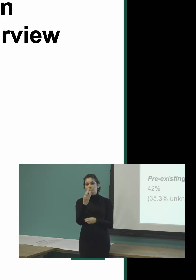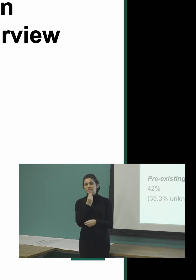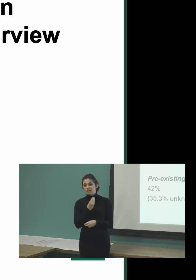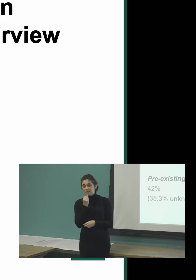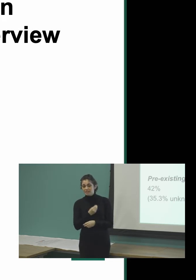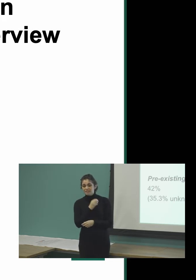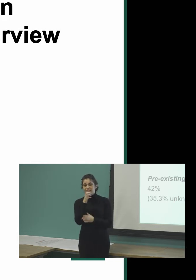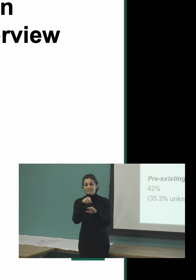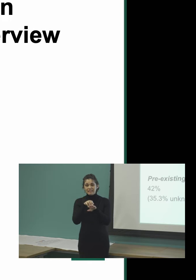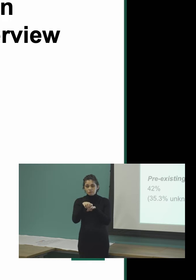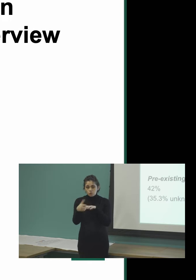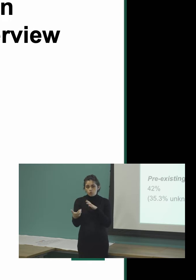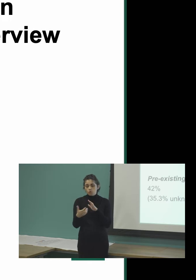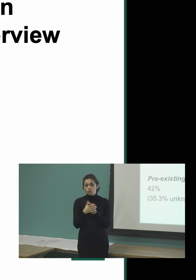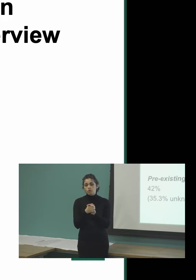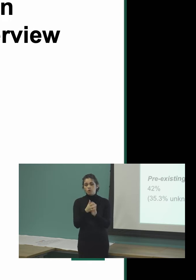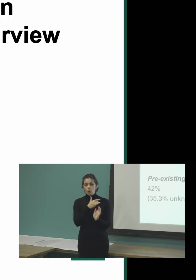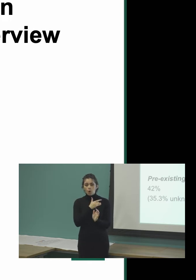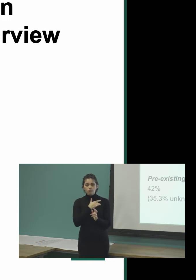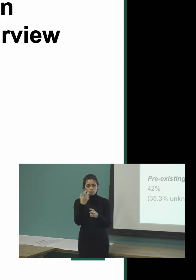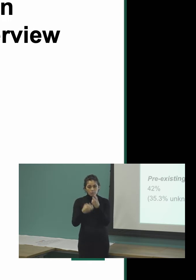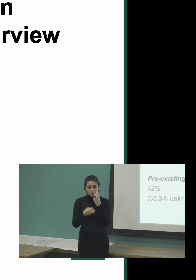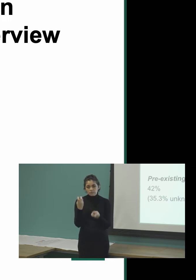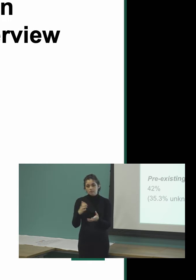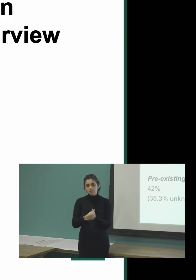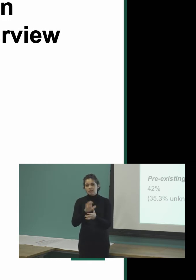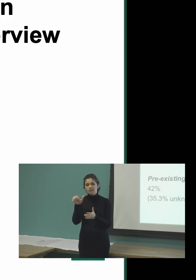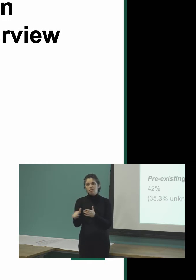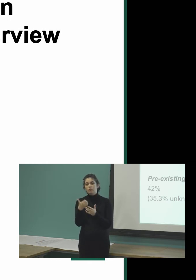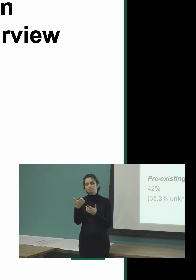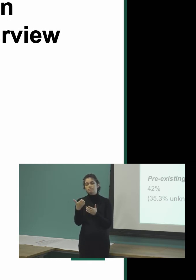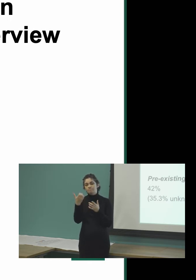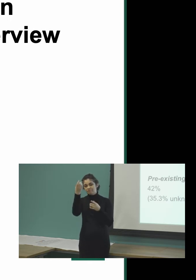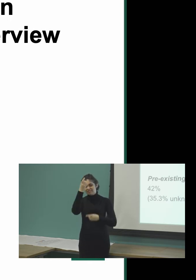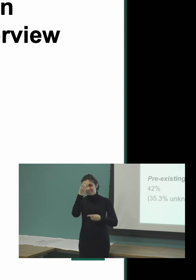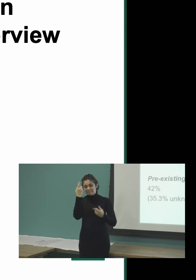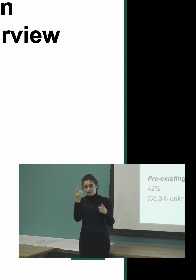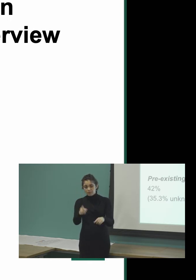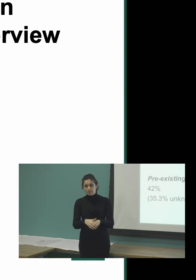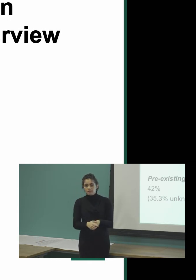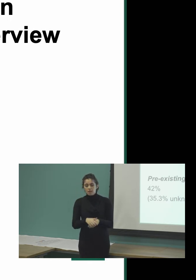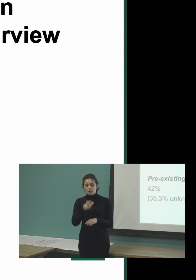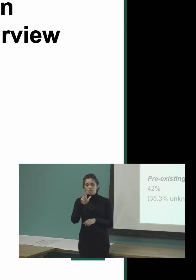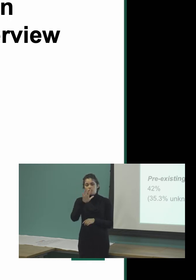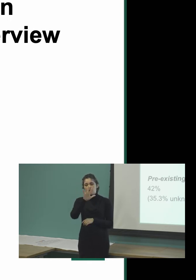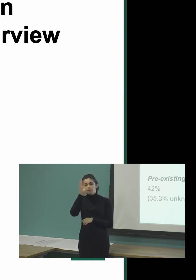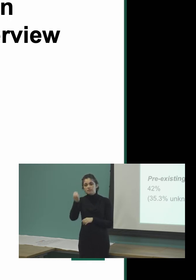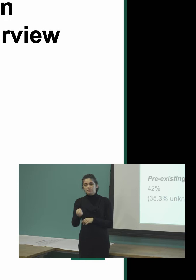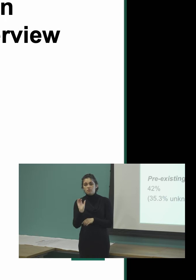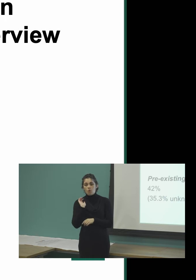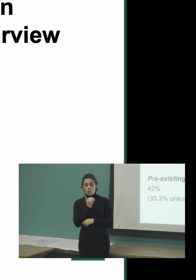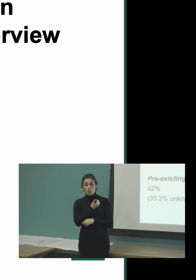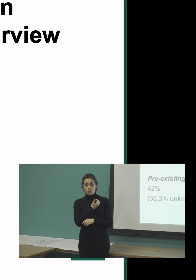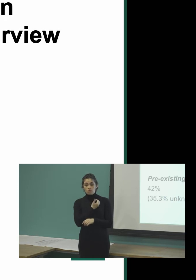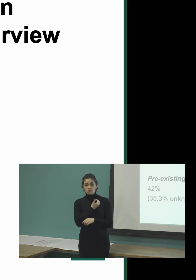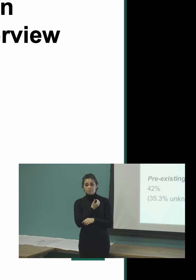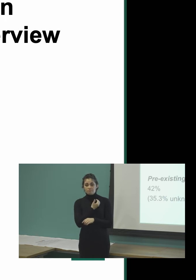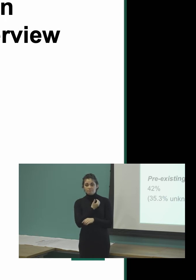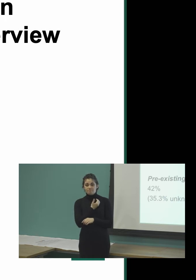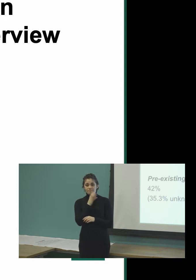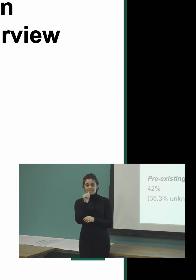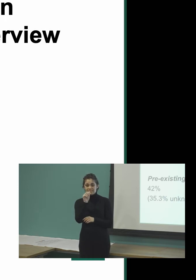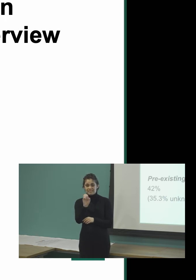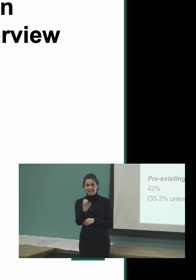diabetes, cancer, heart disease, and others. About 35% of our cases have an